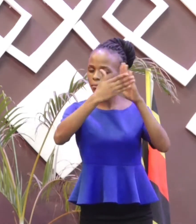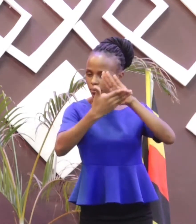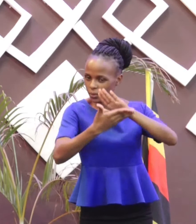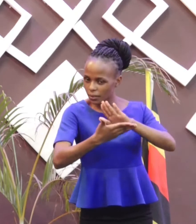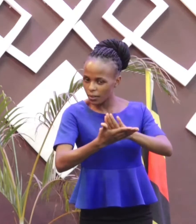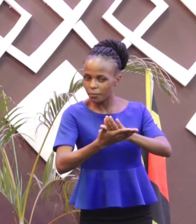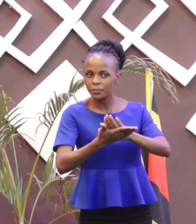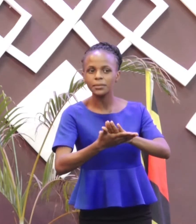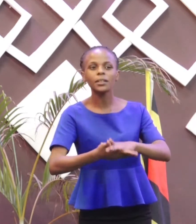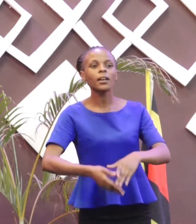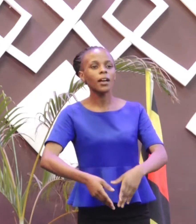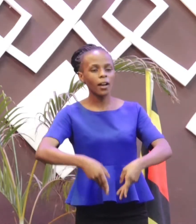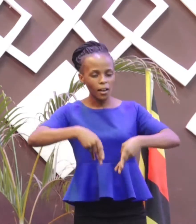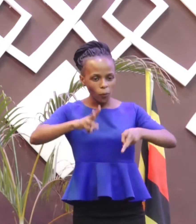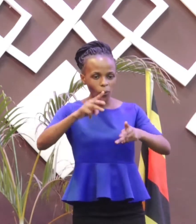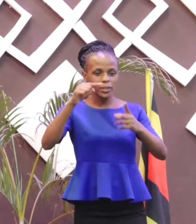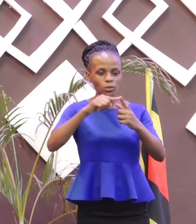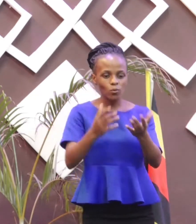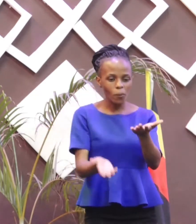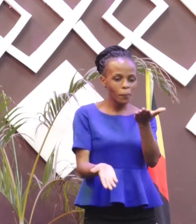a measuring scale for you,